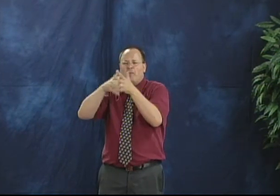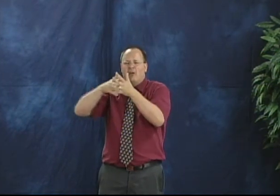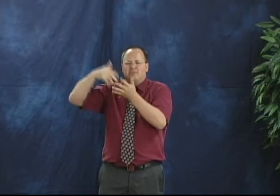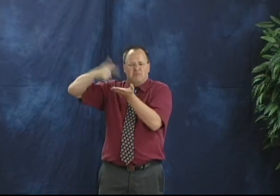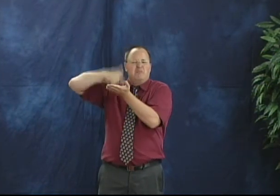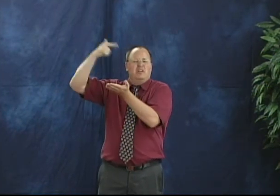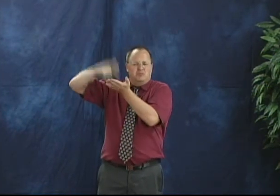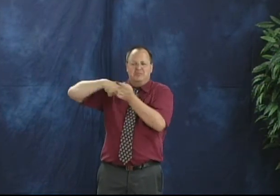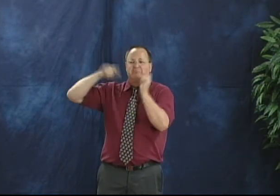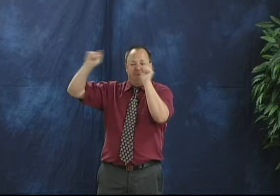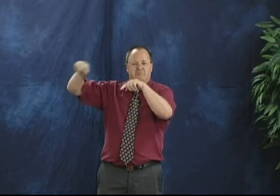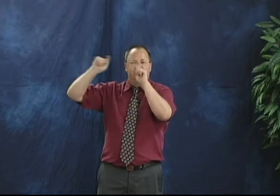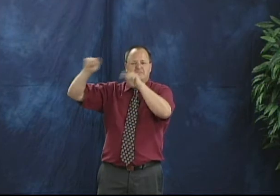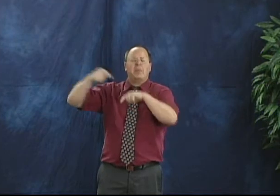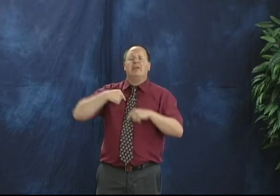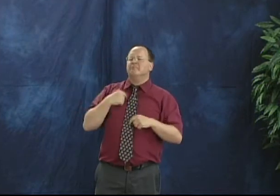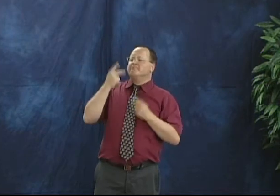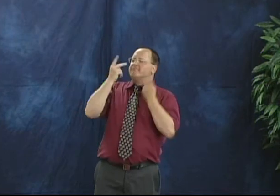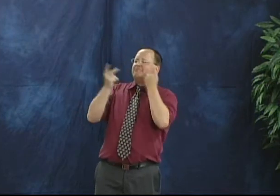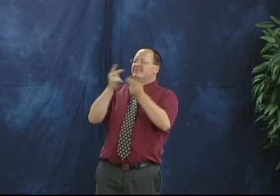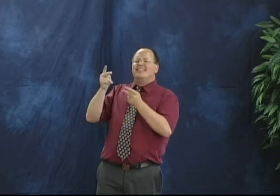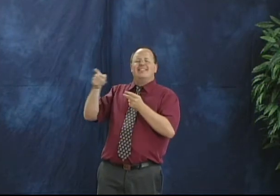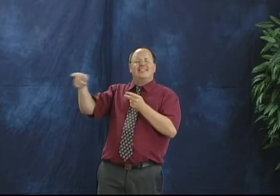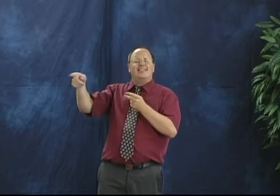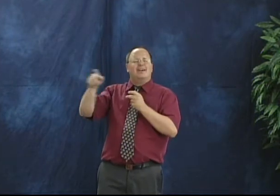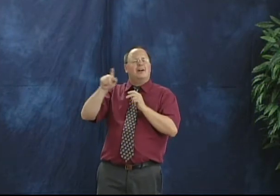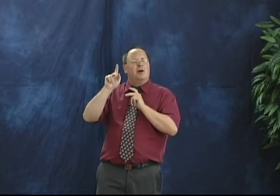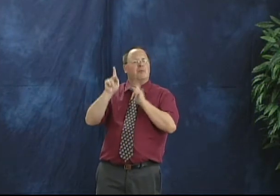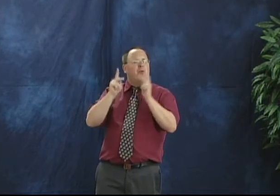this is a story that took place when Peter had been fishing all day.